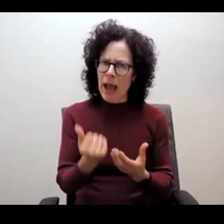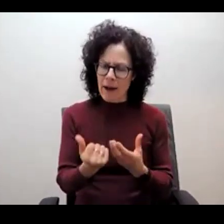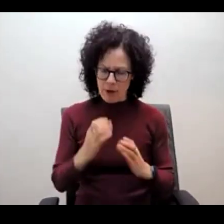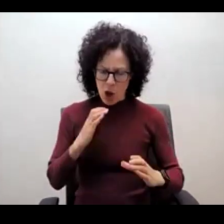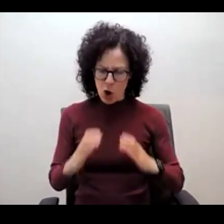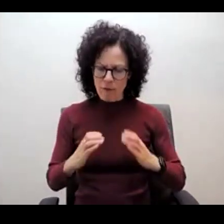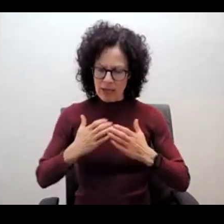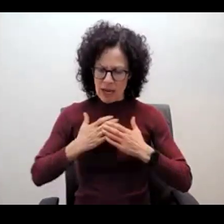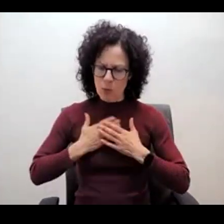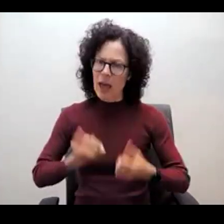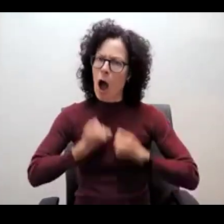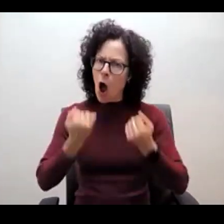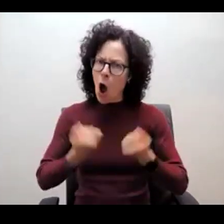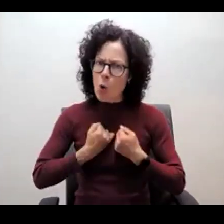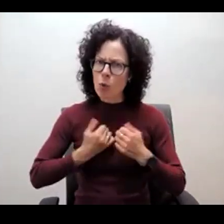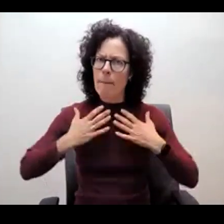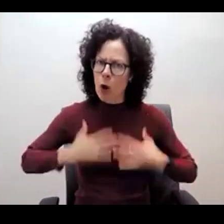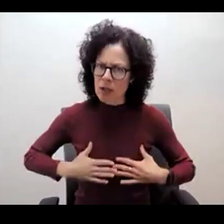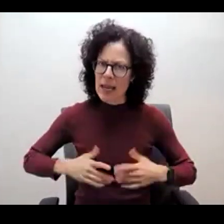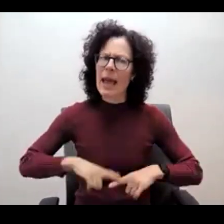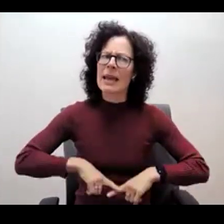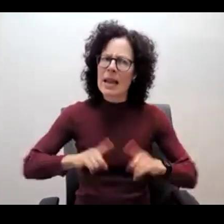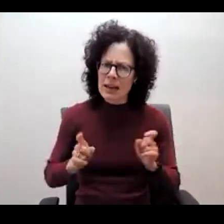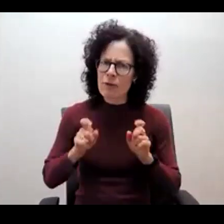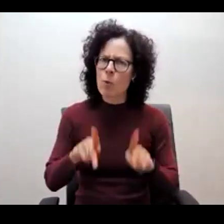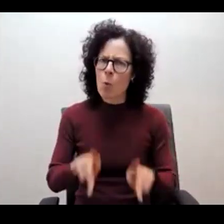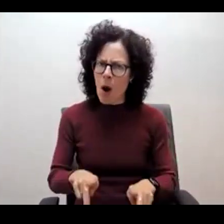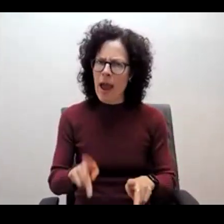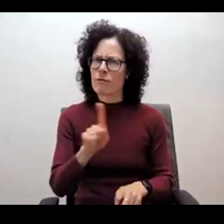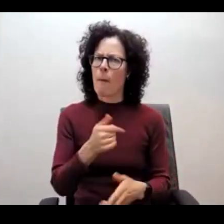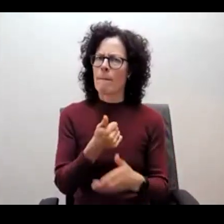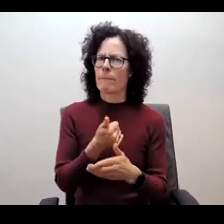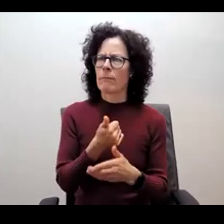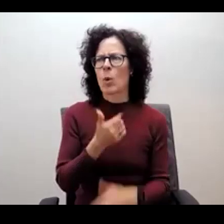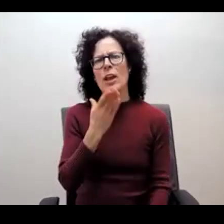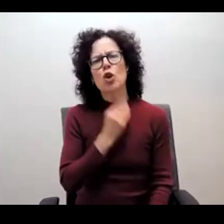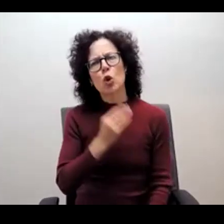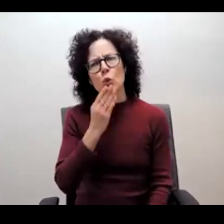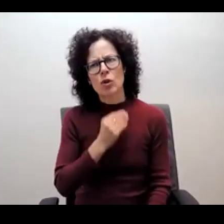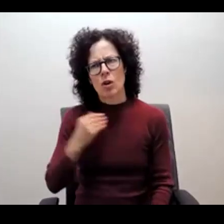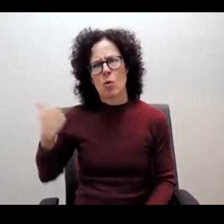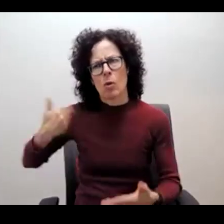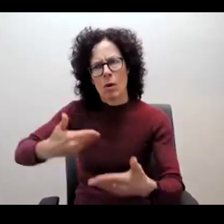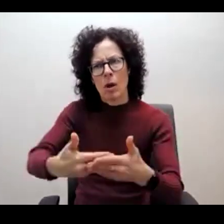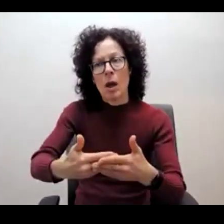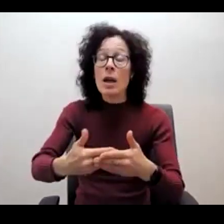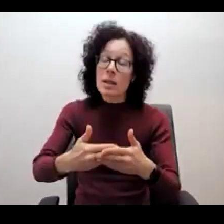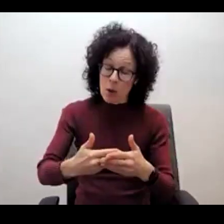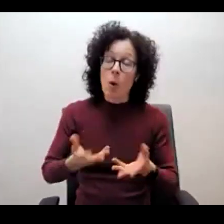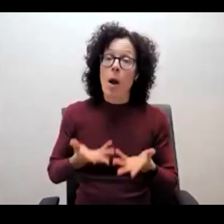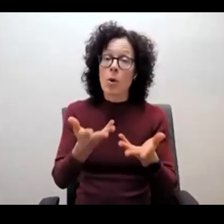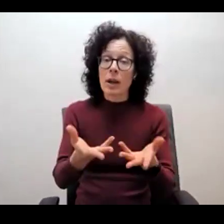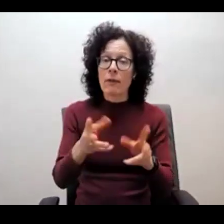a conversation with our body in a different way than we might be used to. So I'm going to give a little overview of our time. I